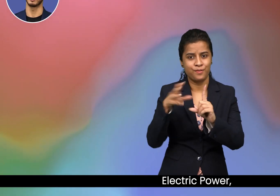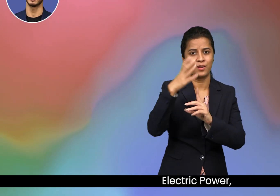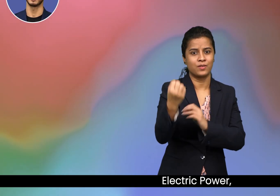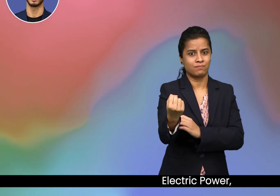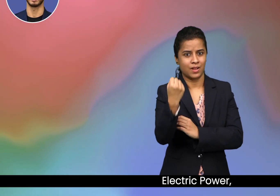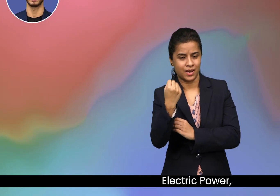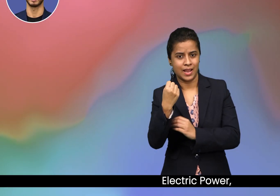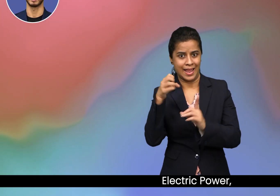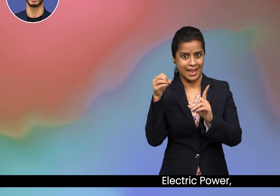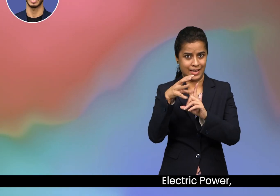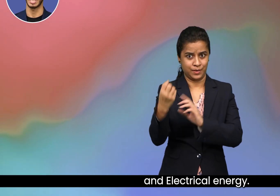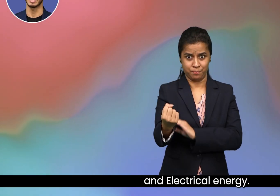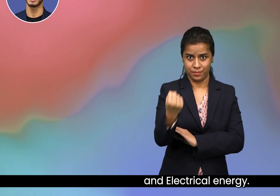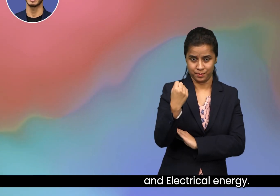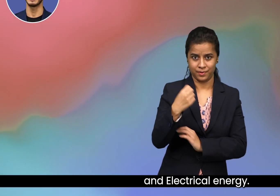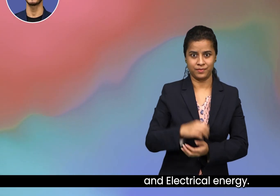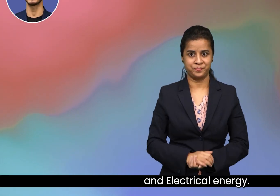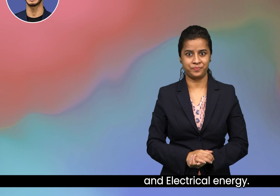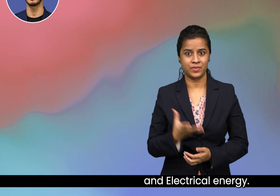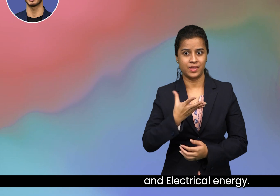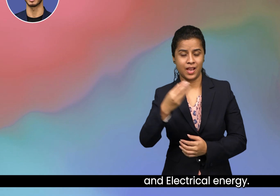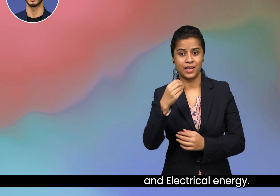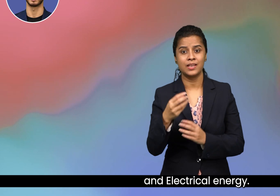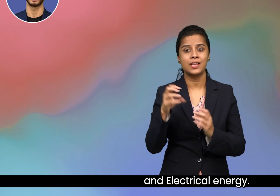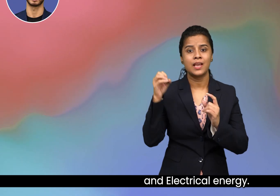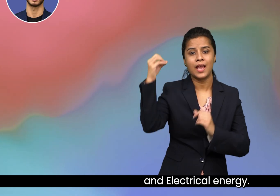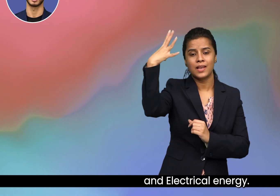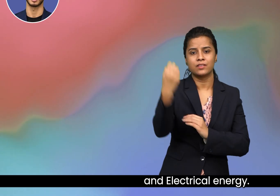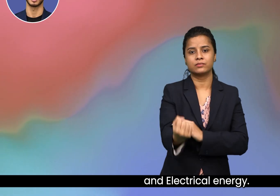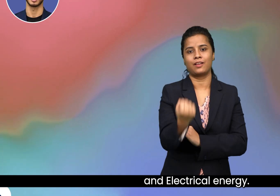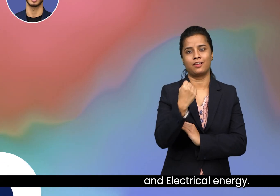electric power and electrical energy.